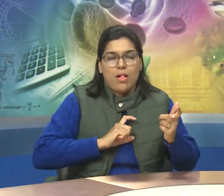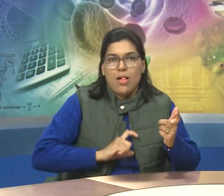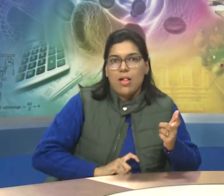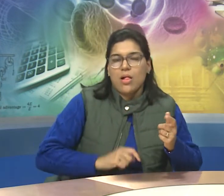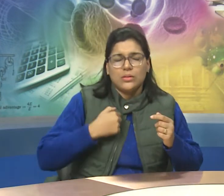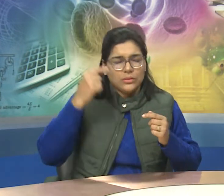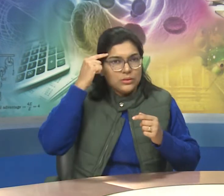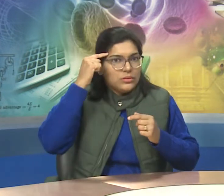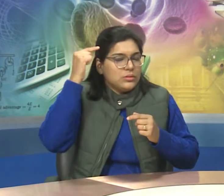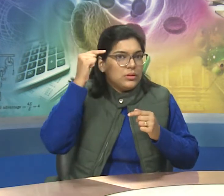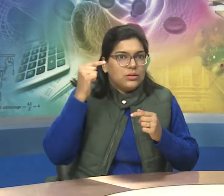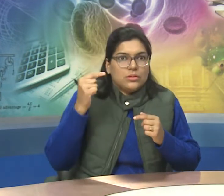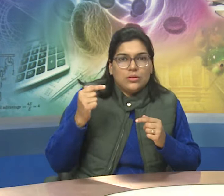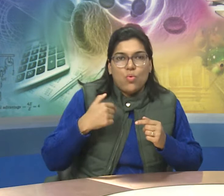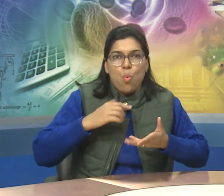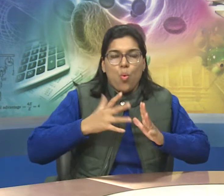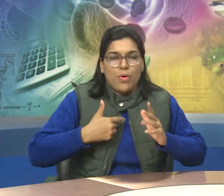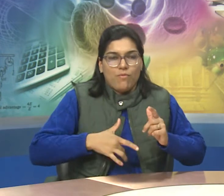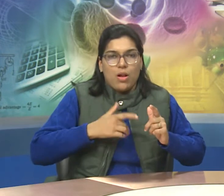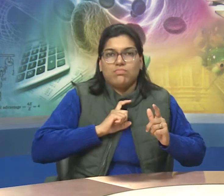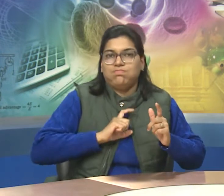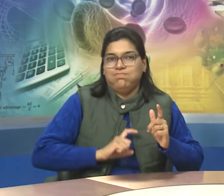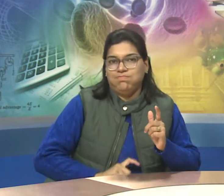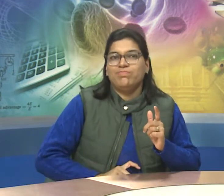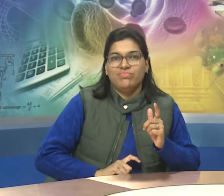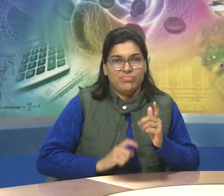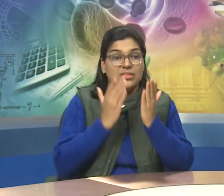this diffidence leads to the